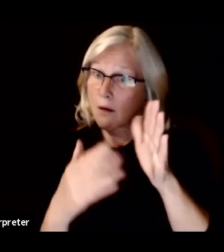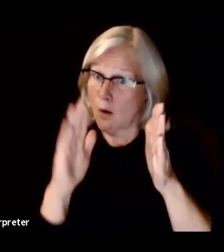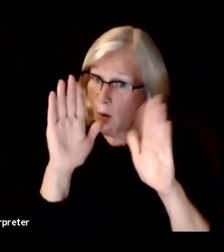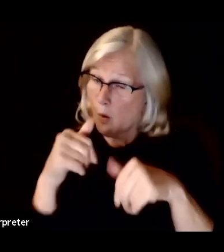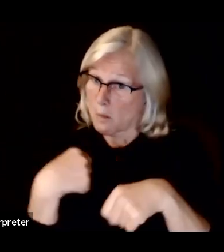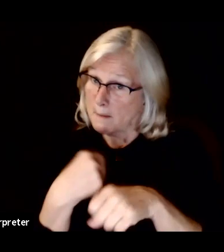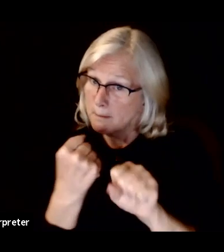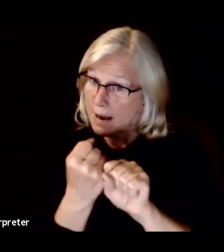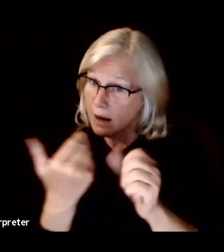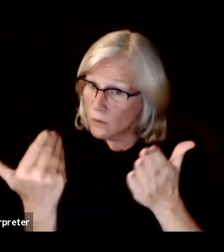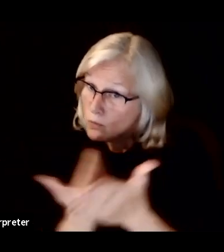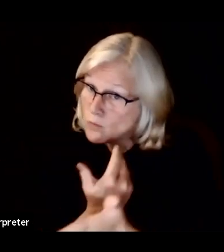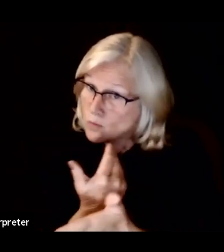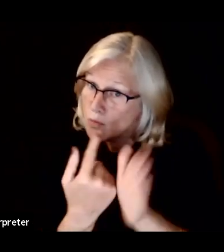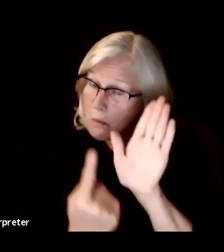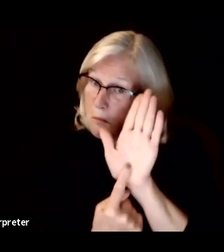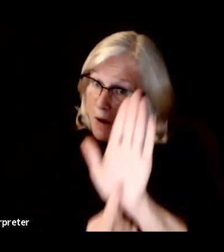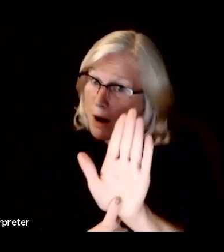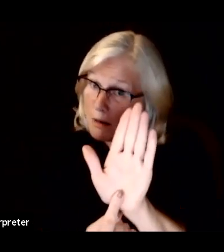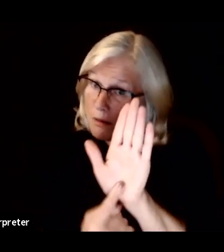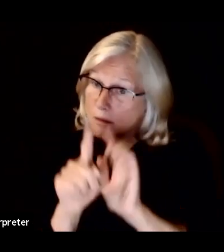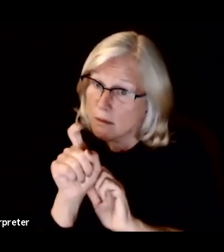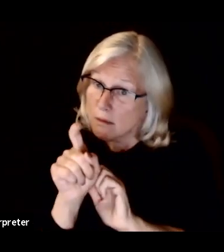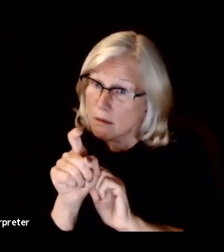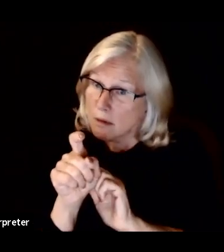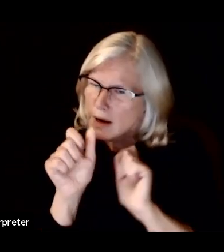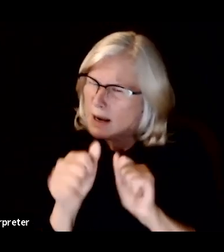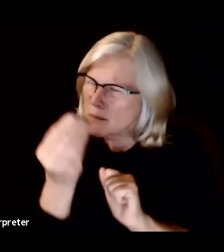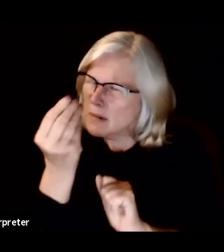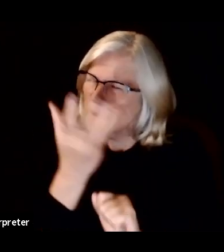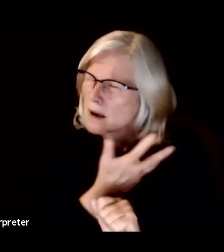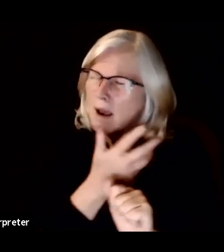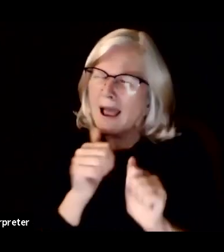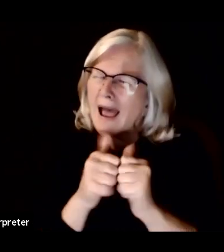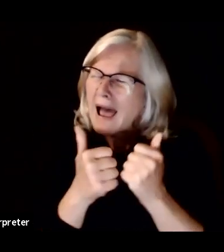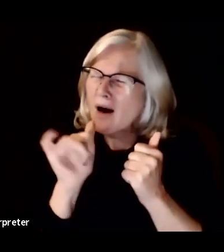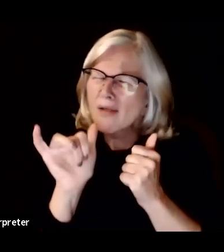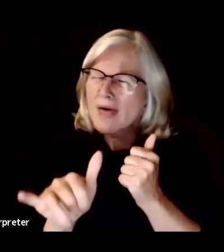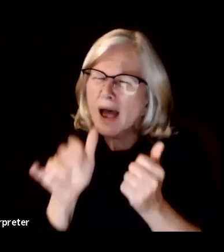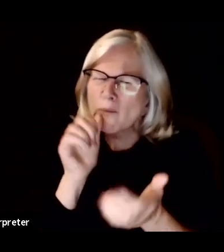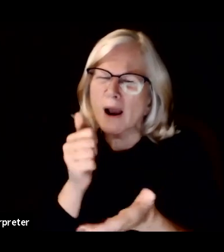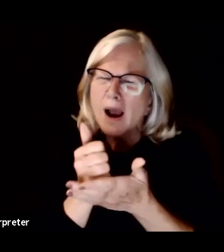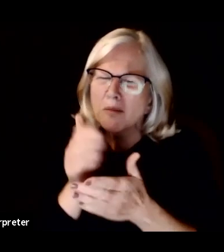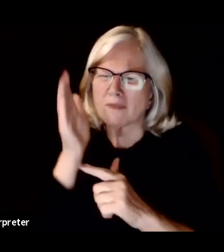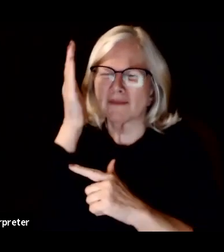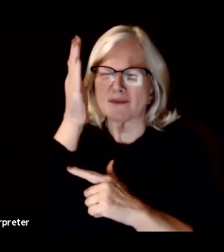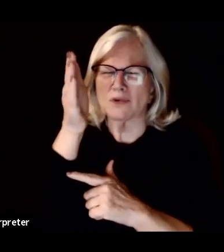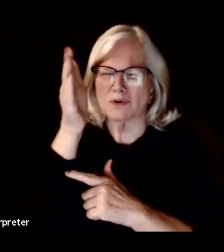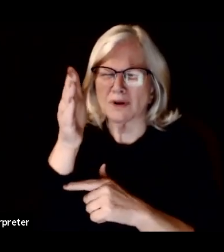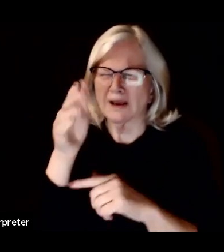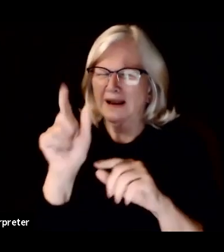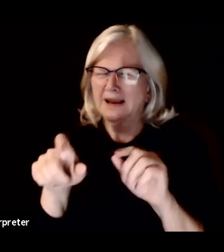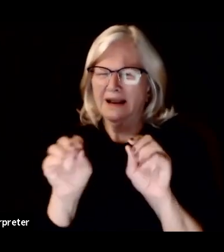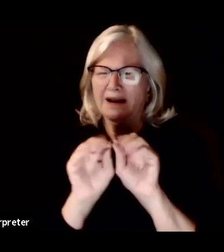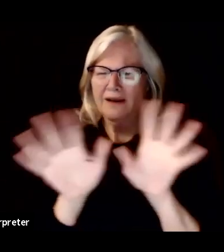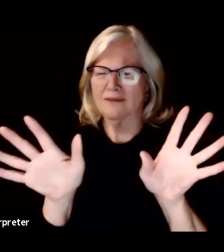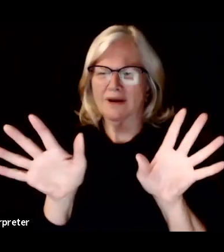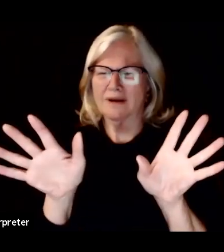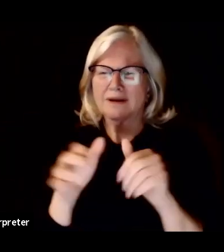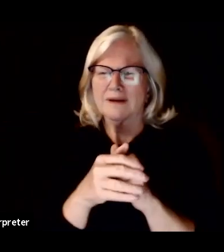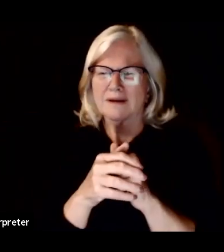September. Can you tell me how will this help with modeling efforts? And two, can you verify, is there going to be an updated